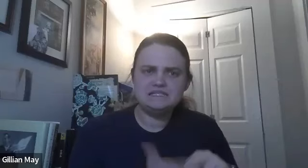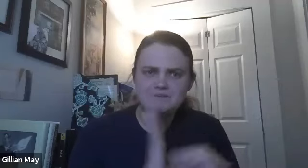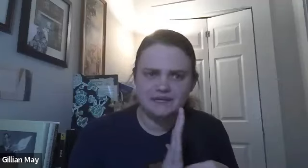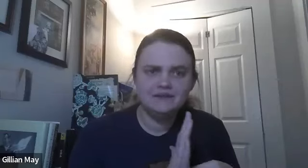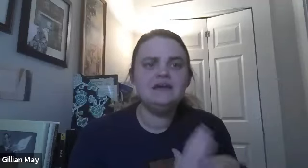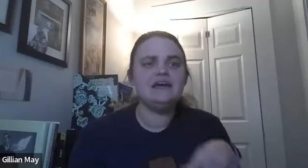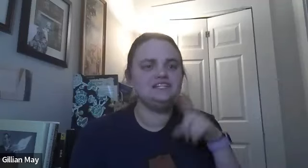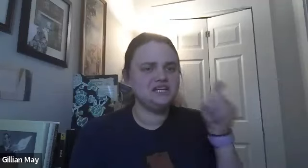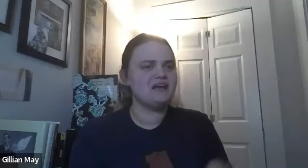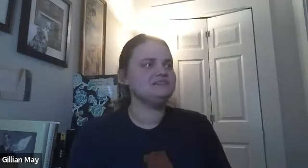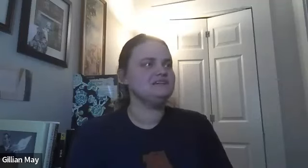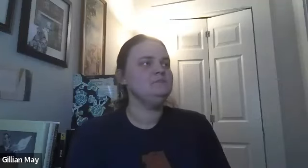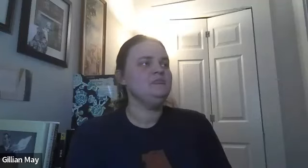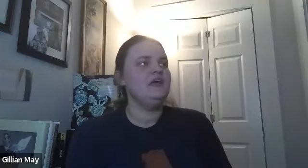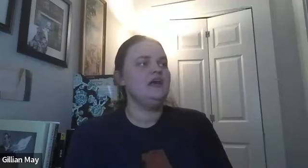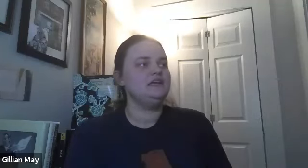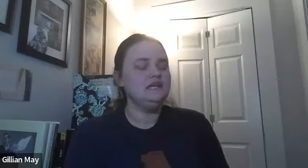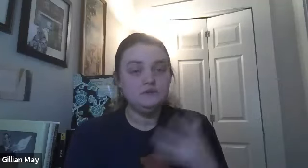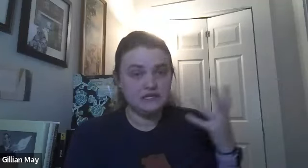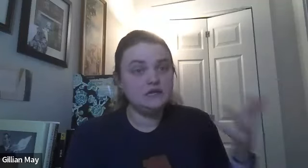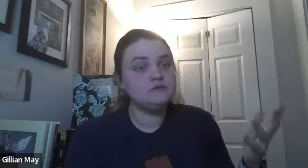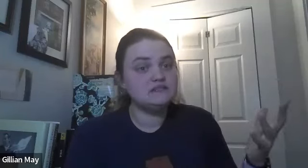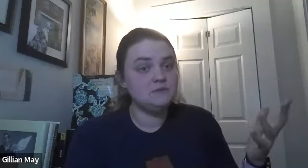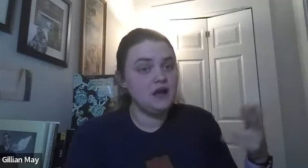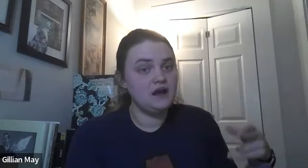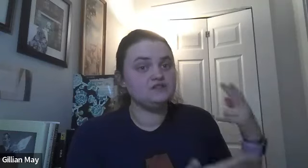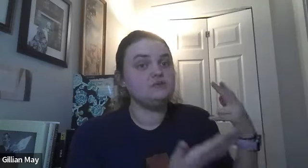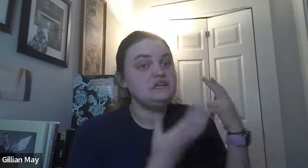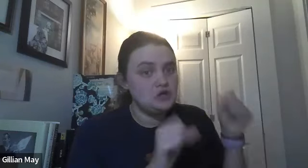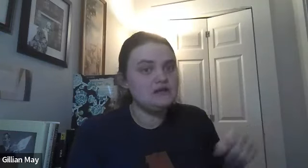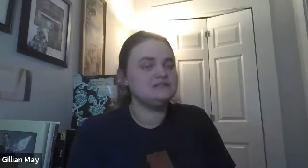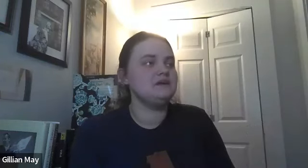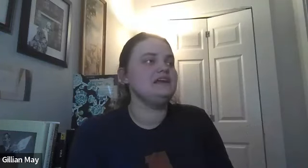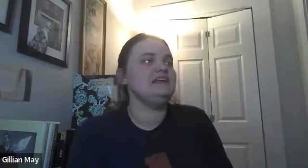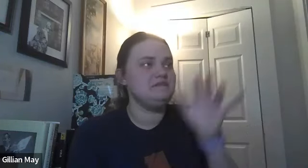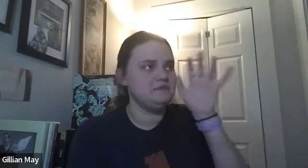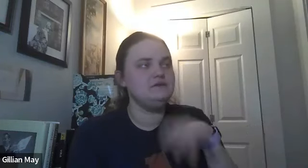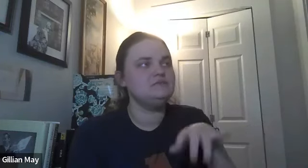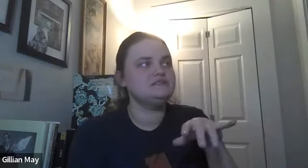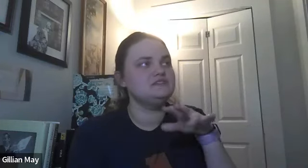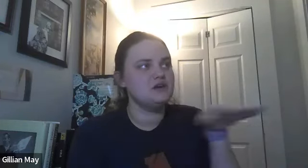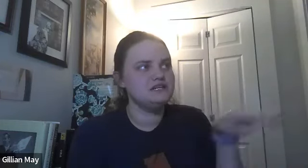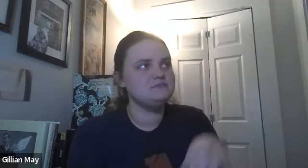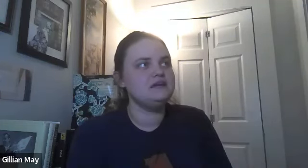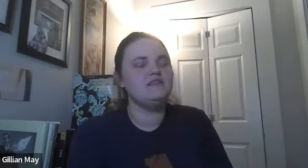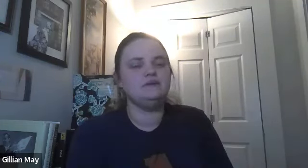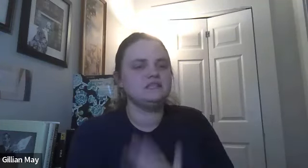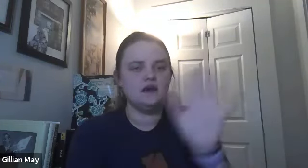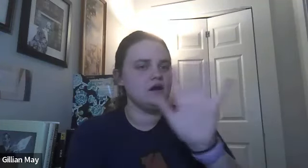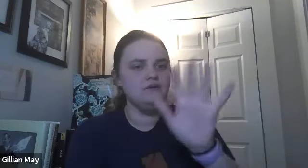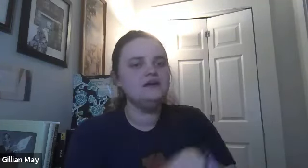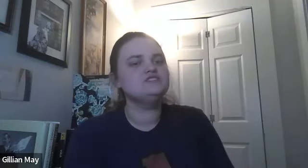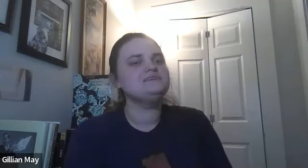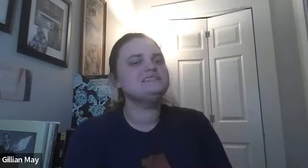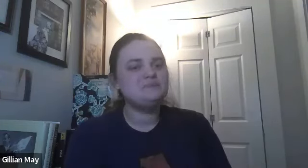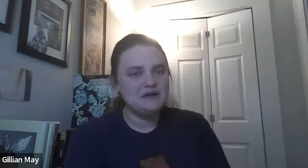that mean? And she asked him and he was a little bit higher. So he could explain it. And he was like trying to explain it. And then he was like, oh, so he spelled